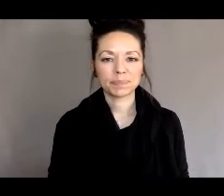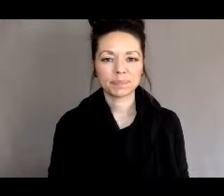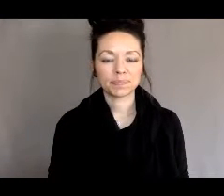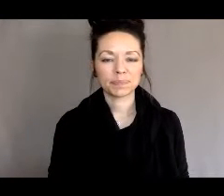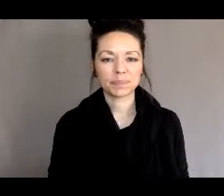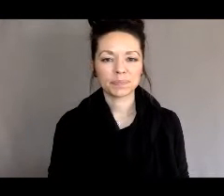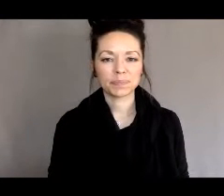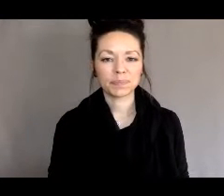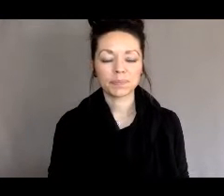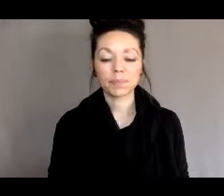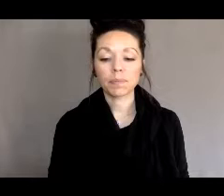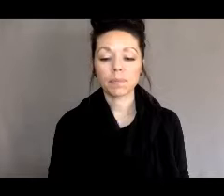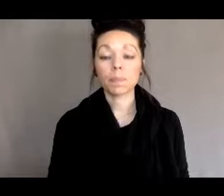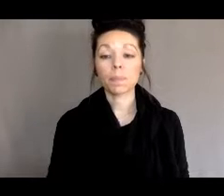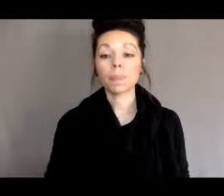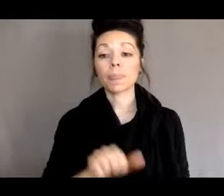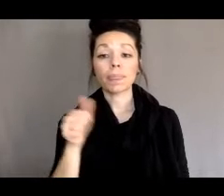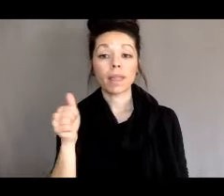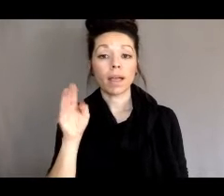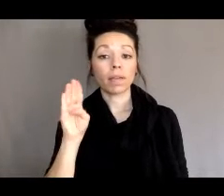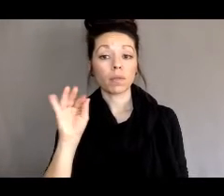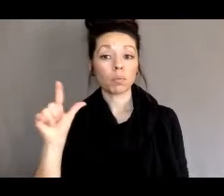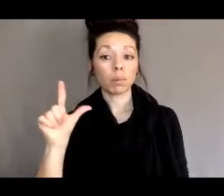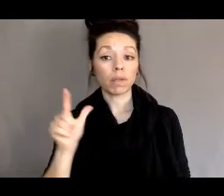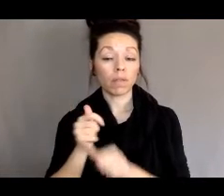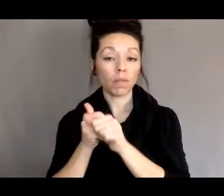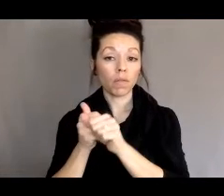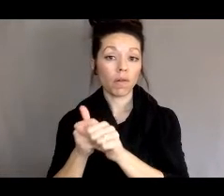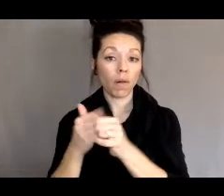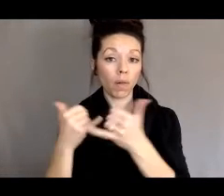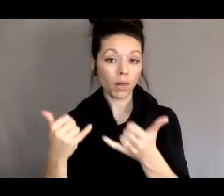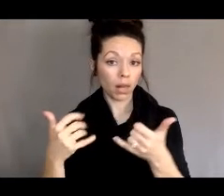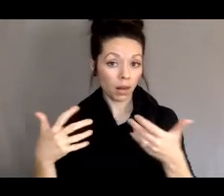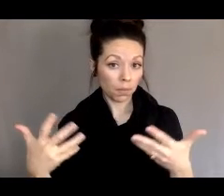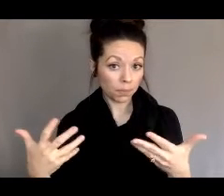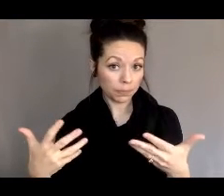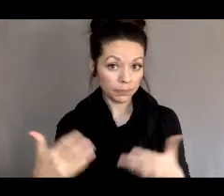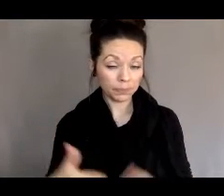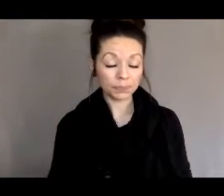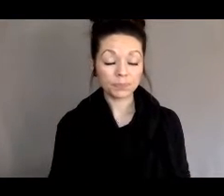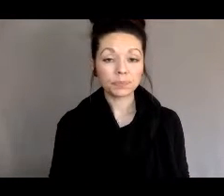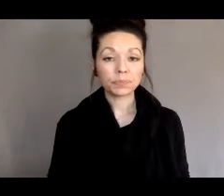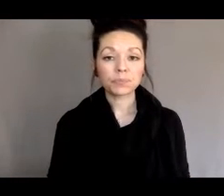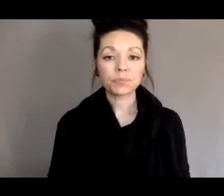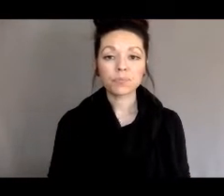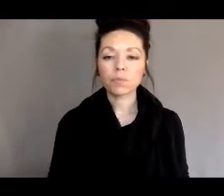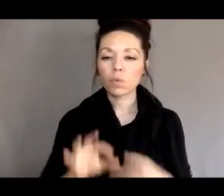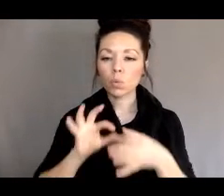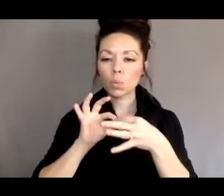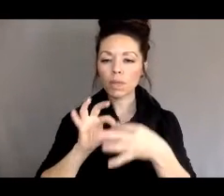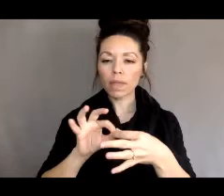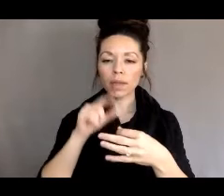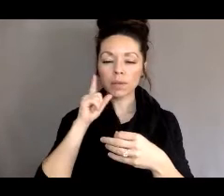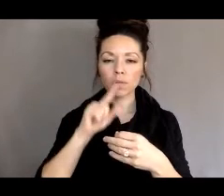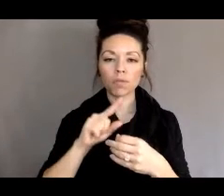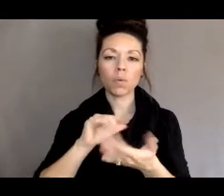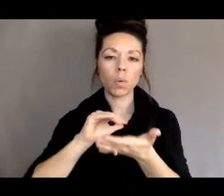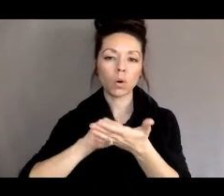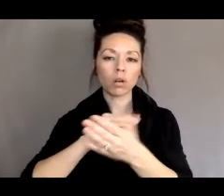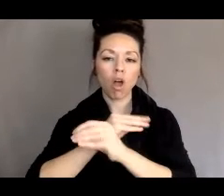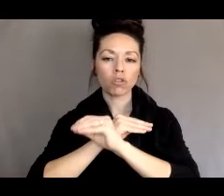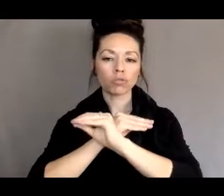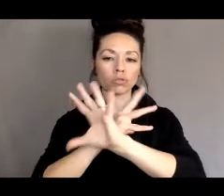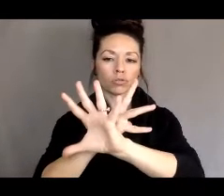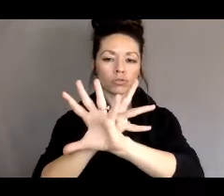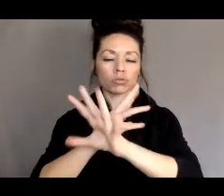So another bill that we are following is related to telemedicine.